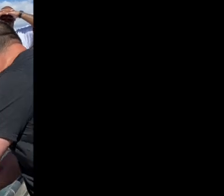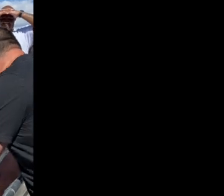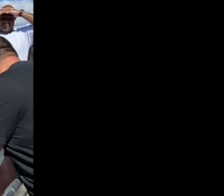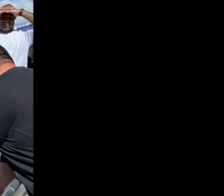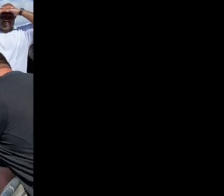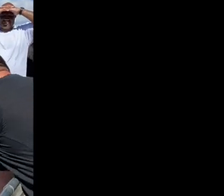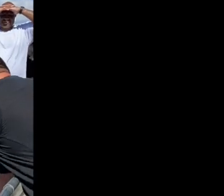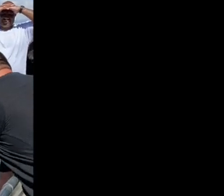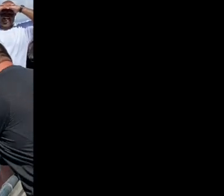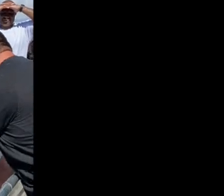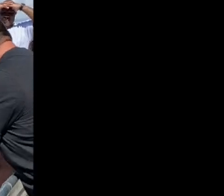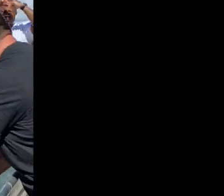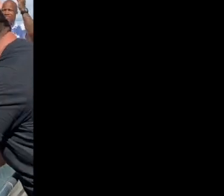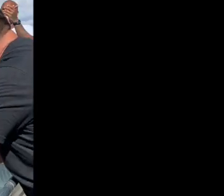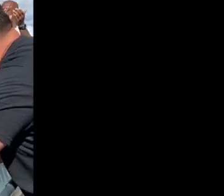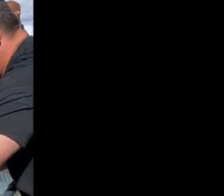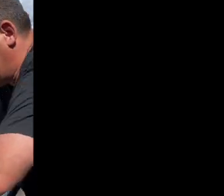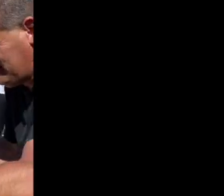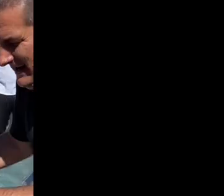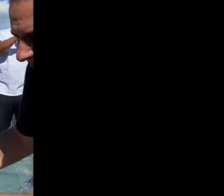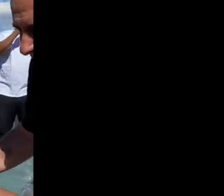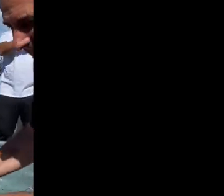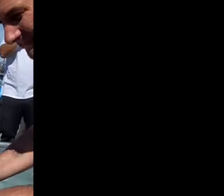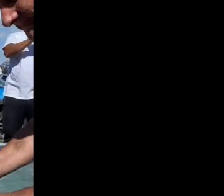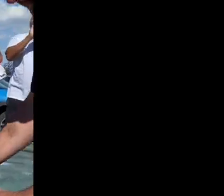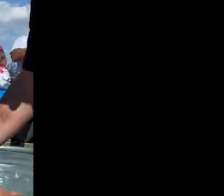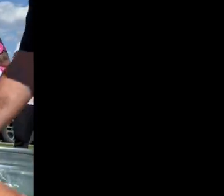Spirit. Yeah!